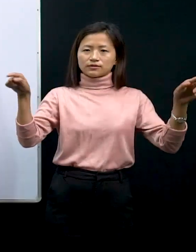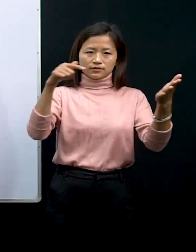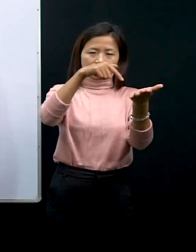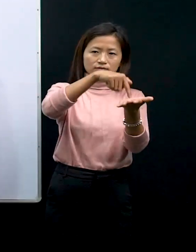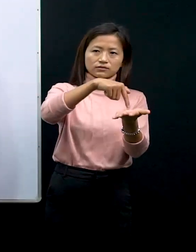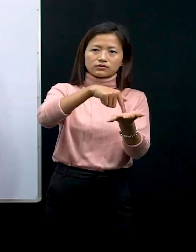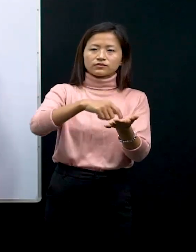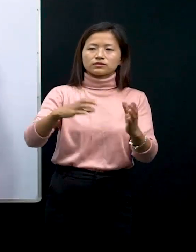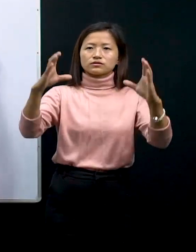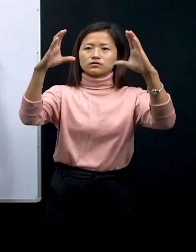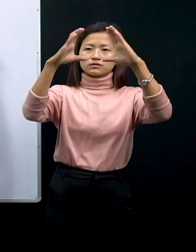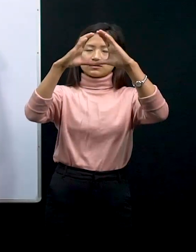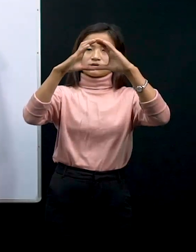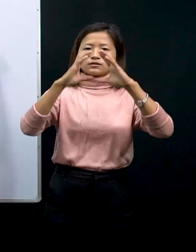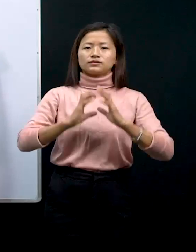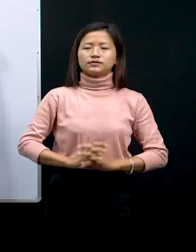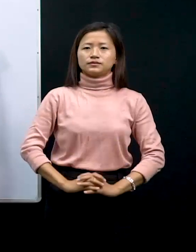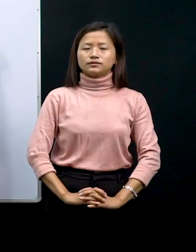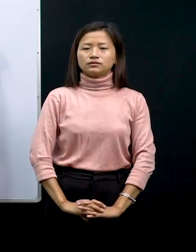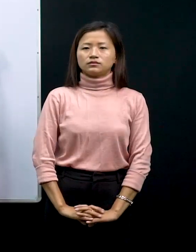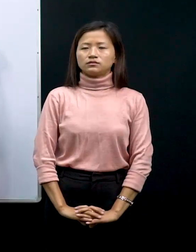of the circle.